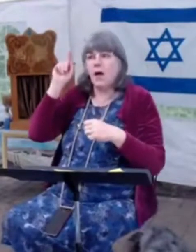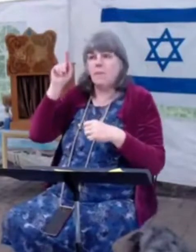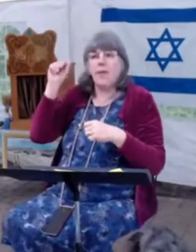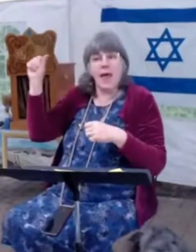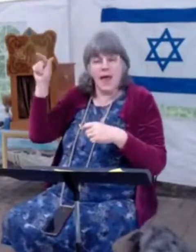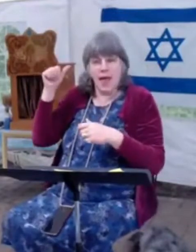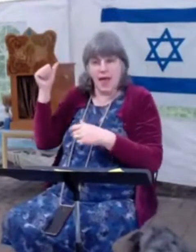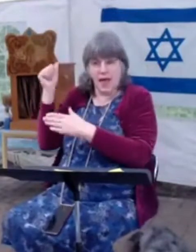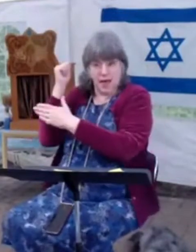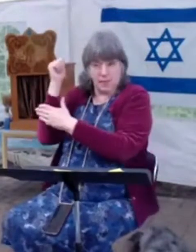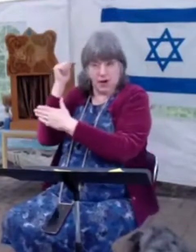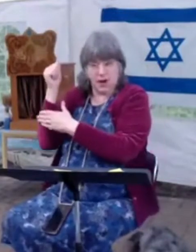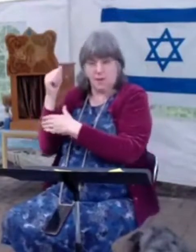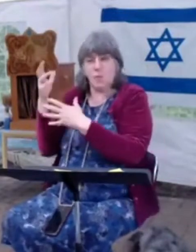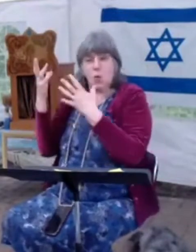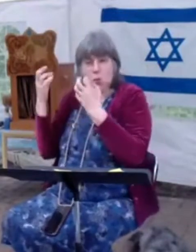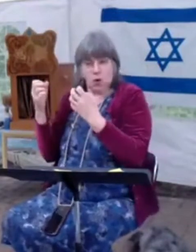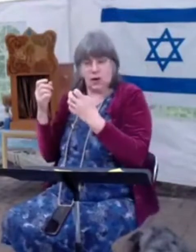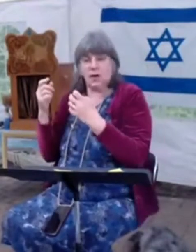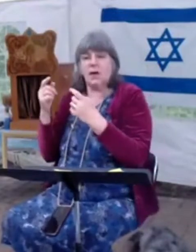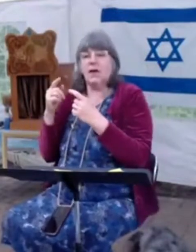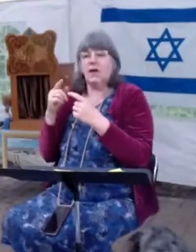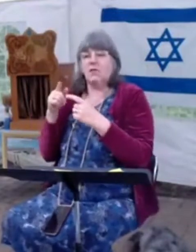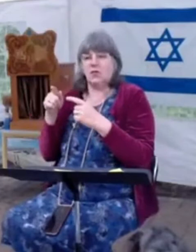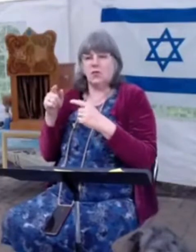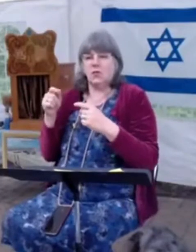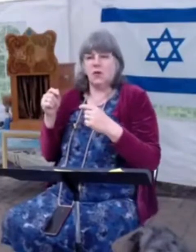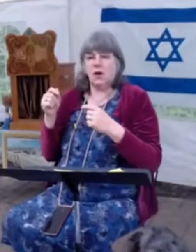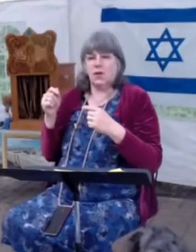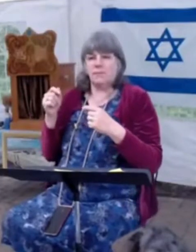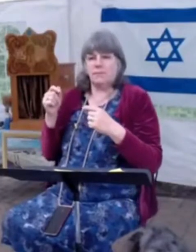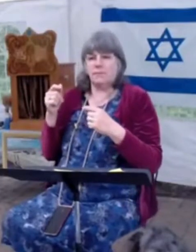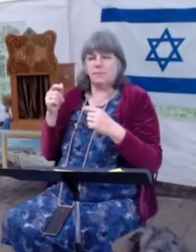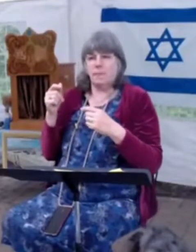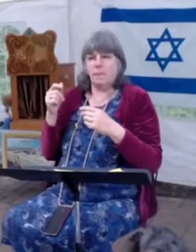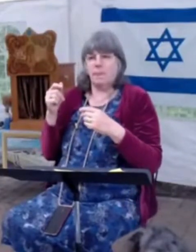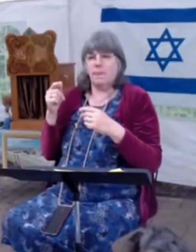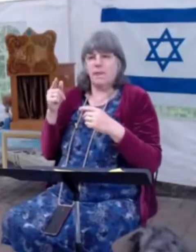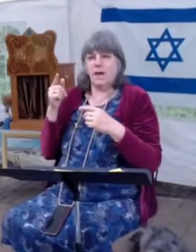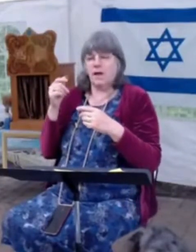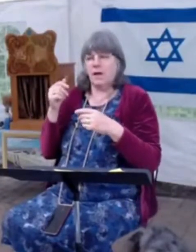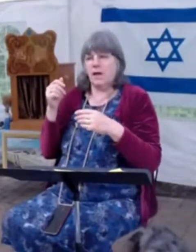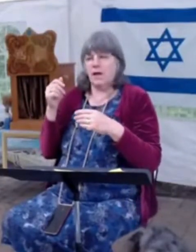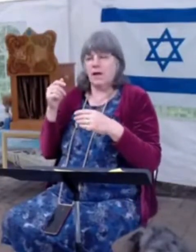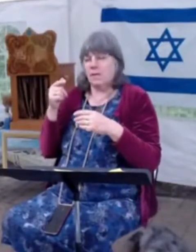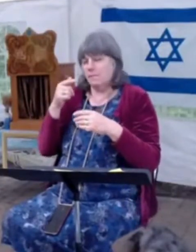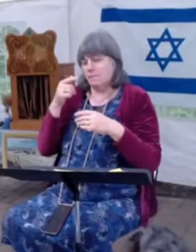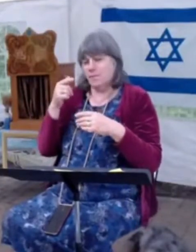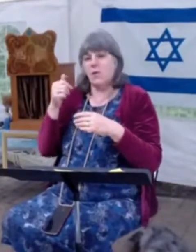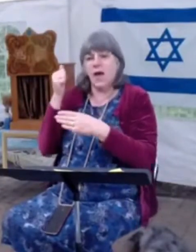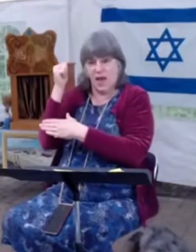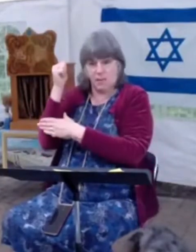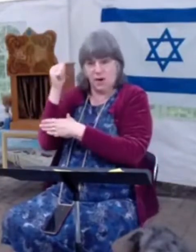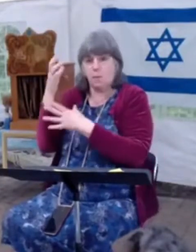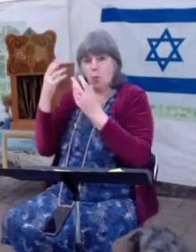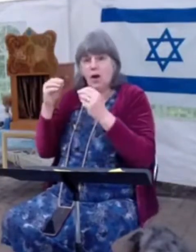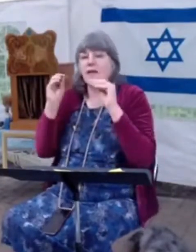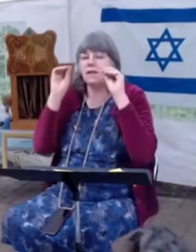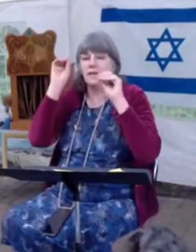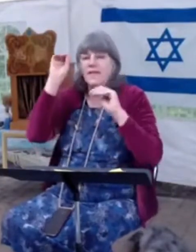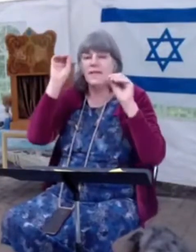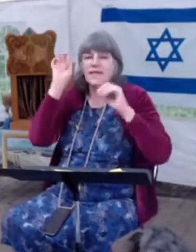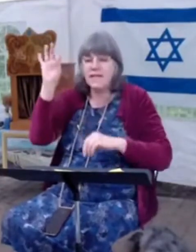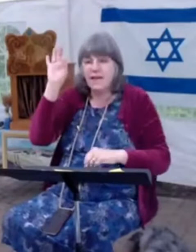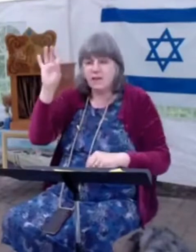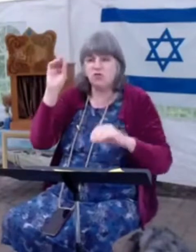He said, if these bodies had power of their own, they would certainly take care of their own regular emotions. But since they do not preserve such regularity, they make